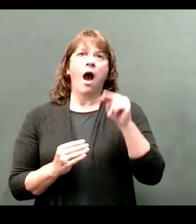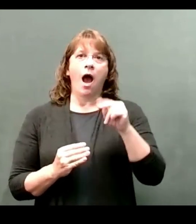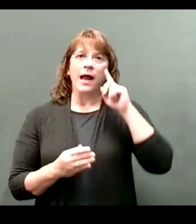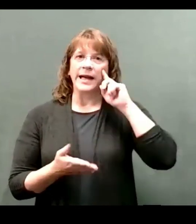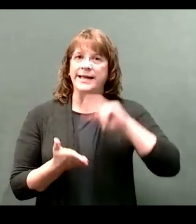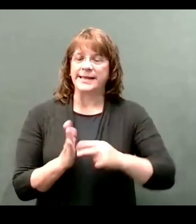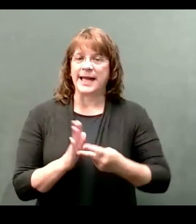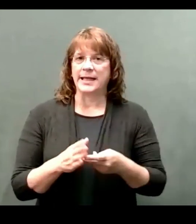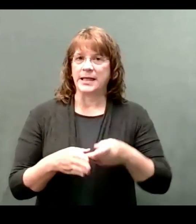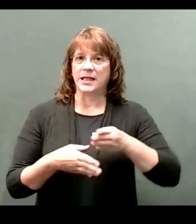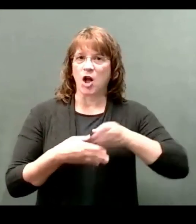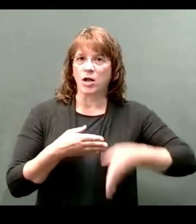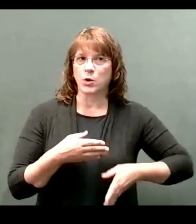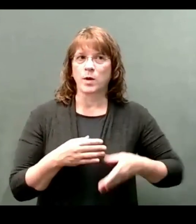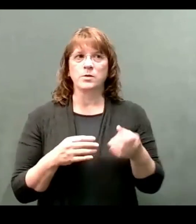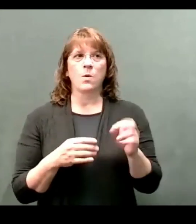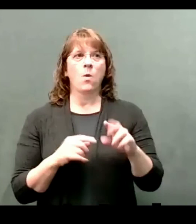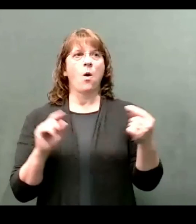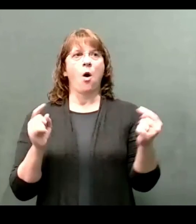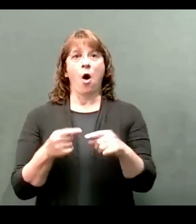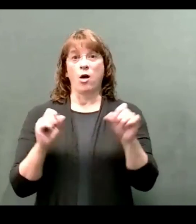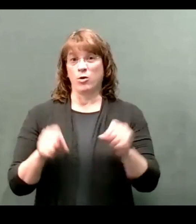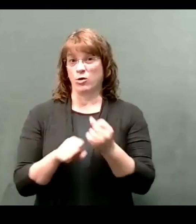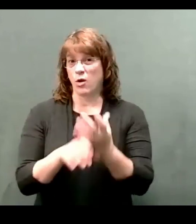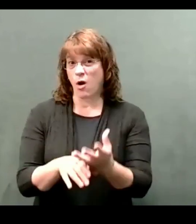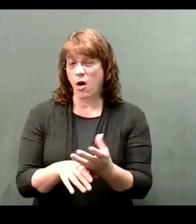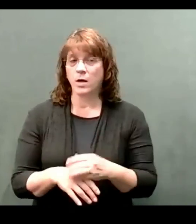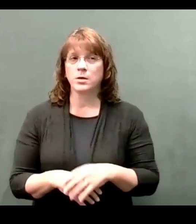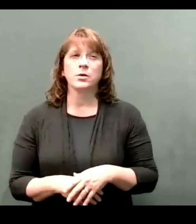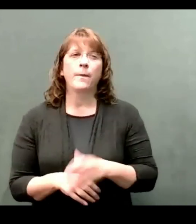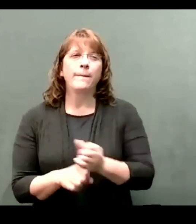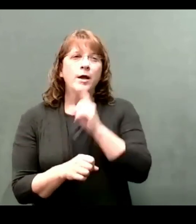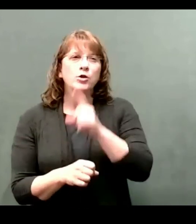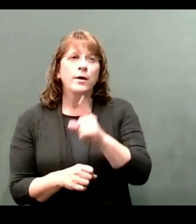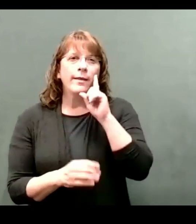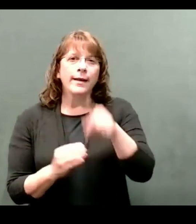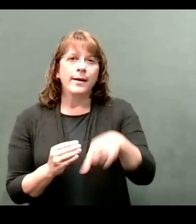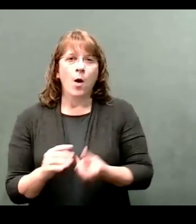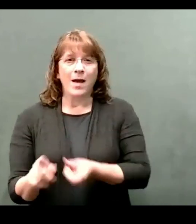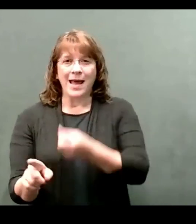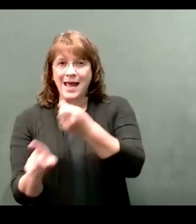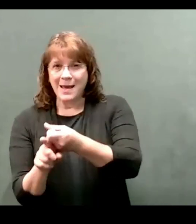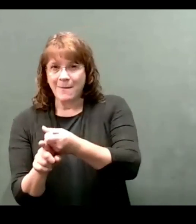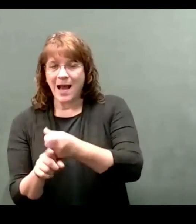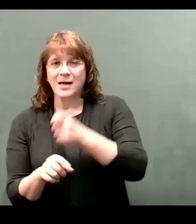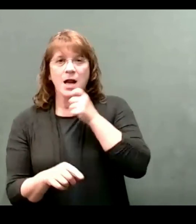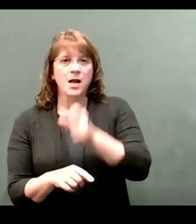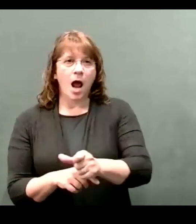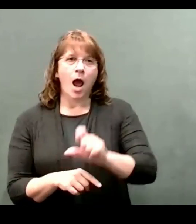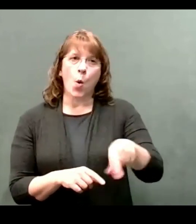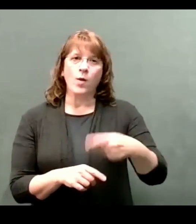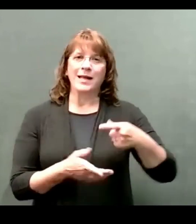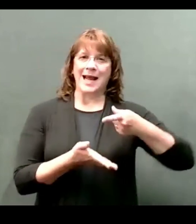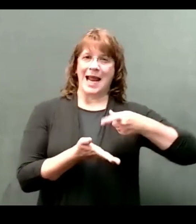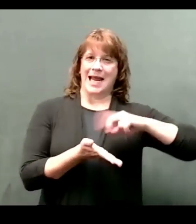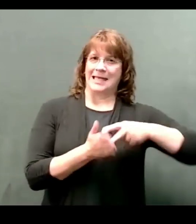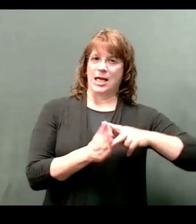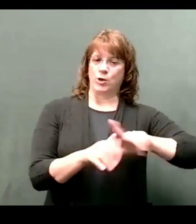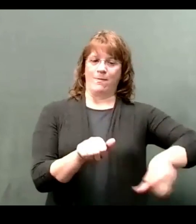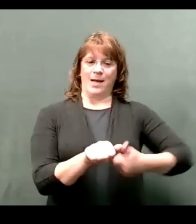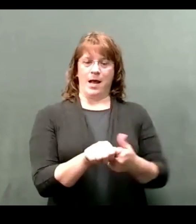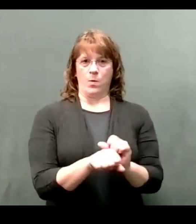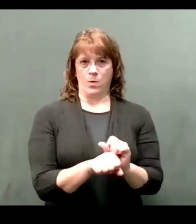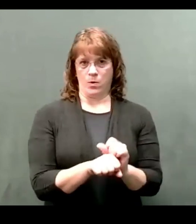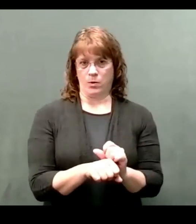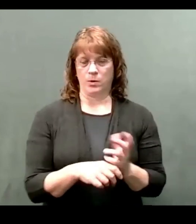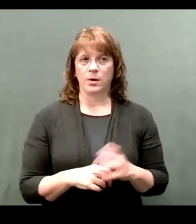that could be caused, to really be sure that we're thinking about the impact and not just the intention behind our work. This is also a great